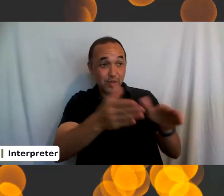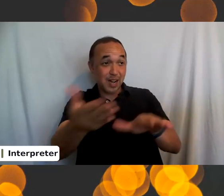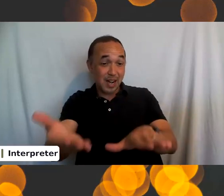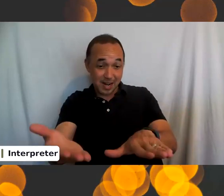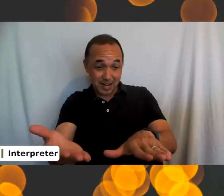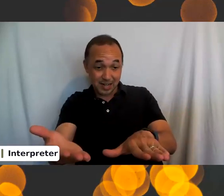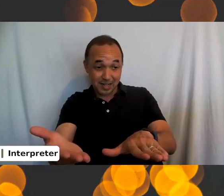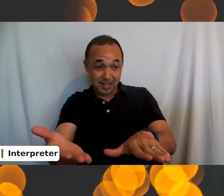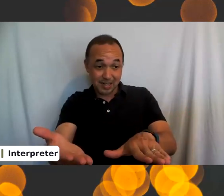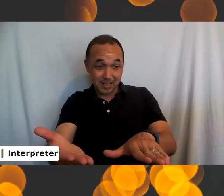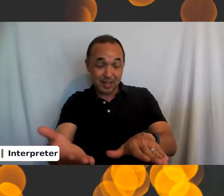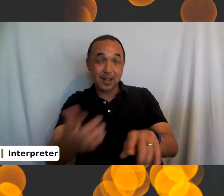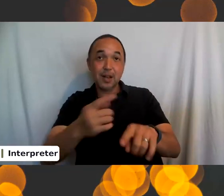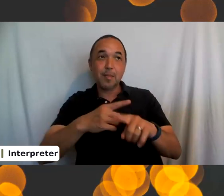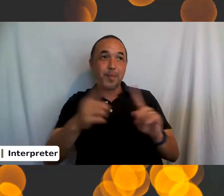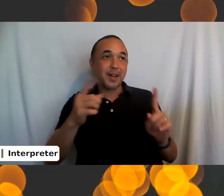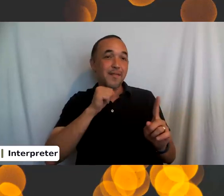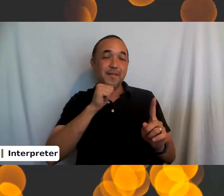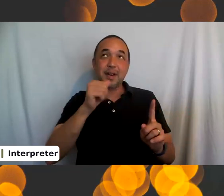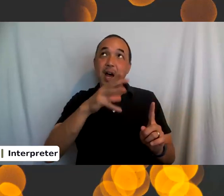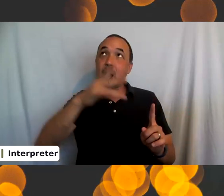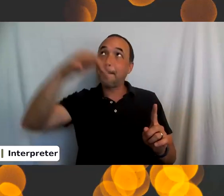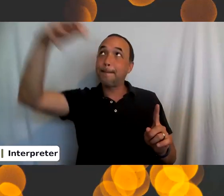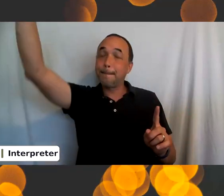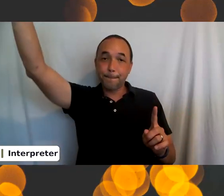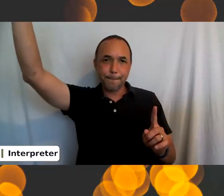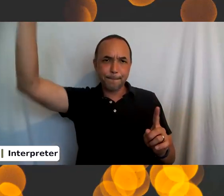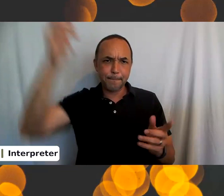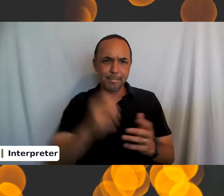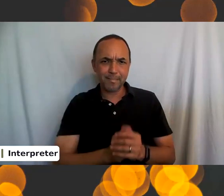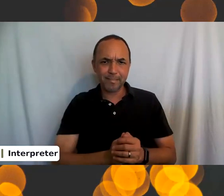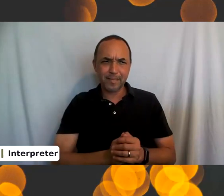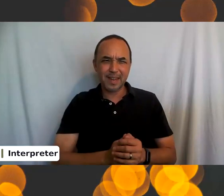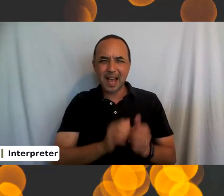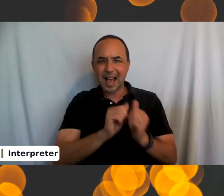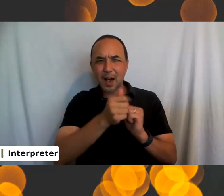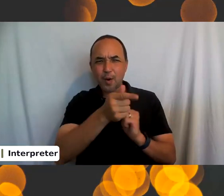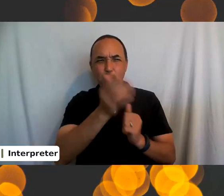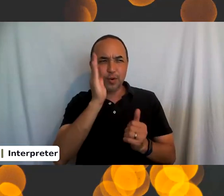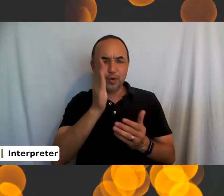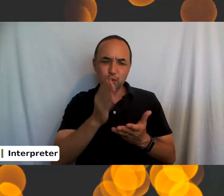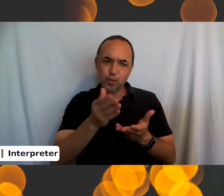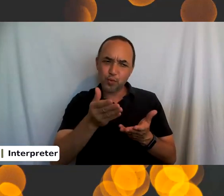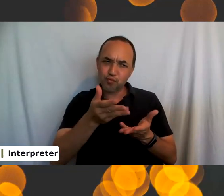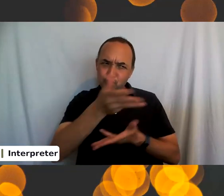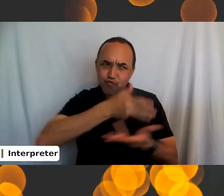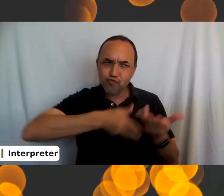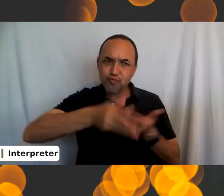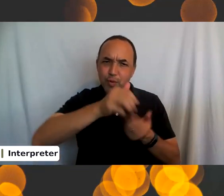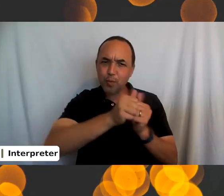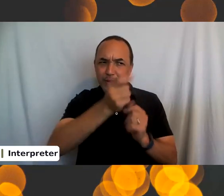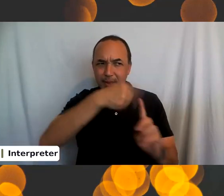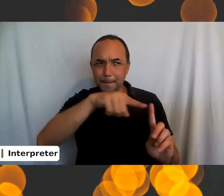passed away, I should say, and have not passed on, you know, how are you going to treat them? You know, that's why respect is